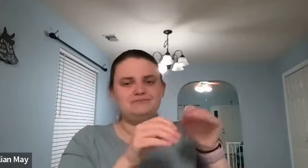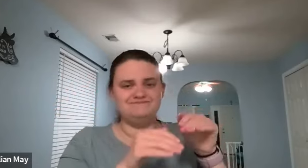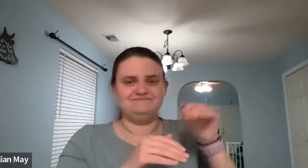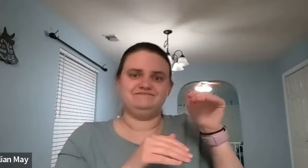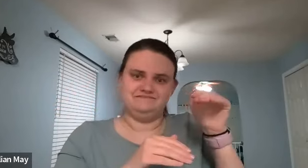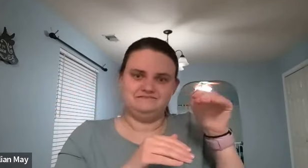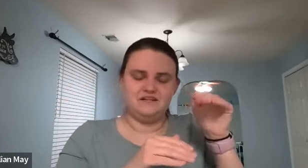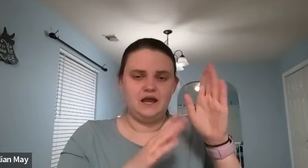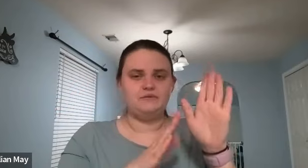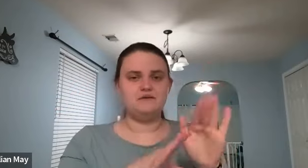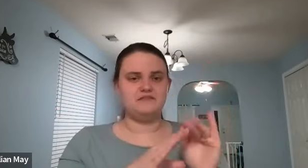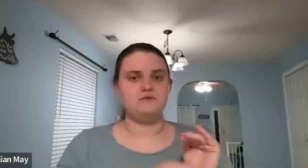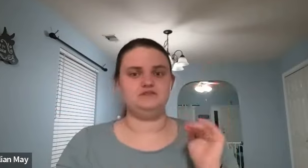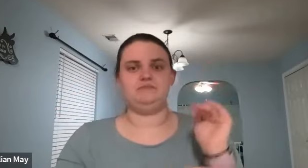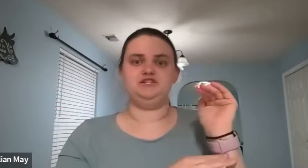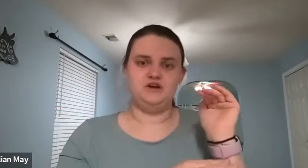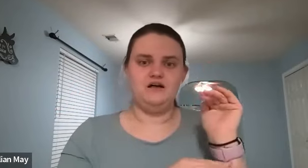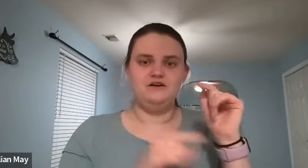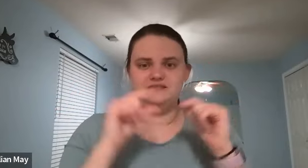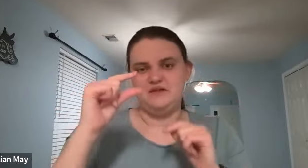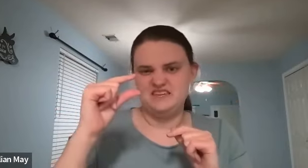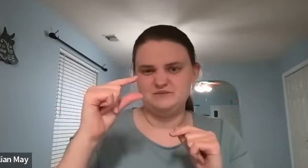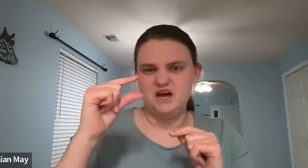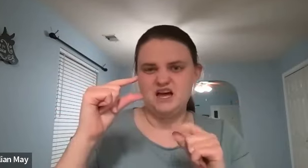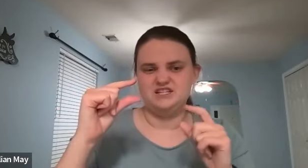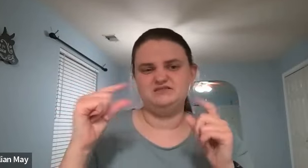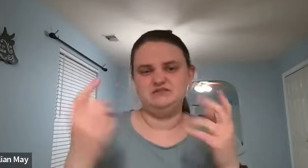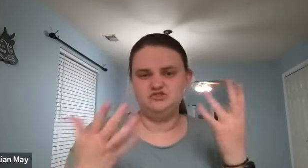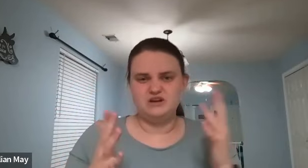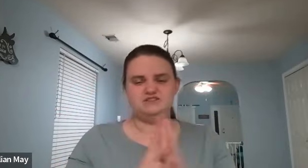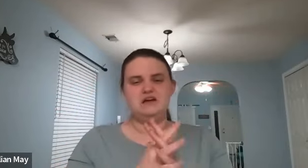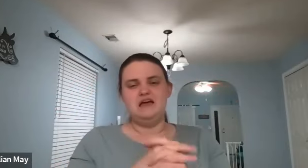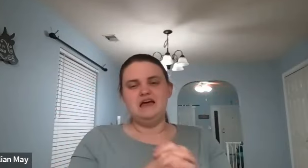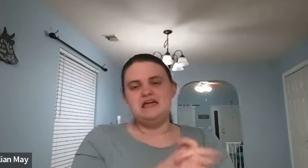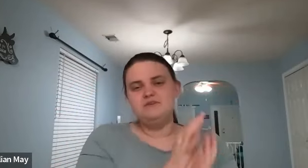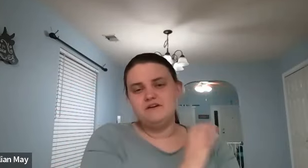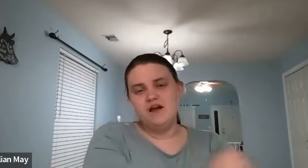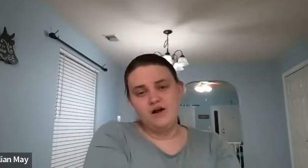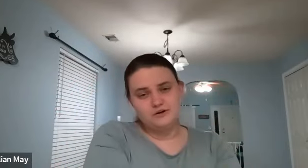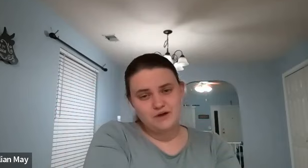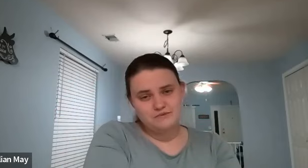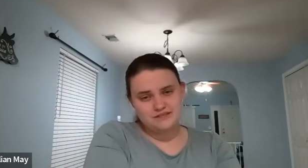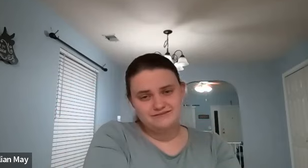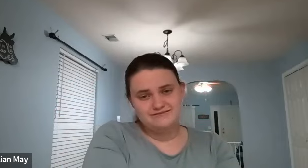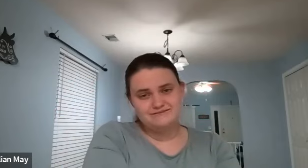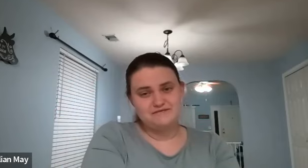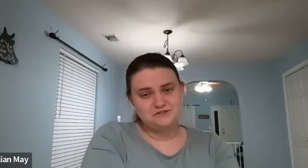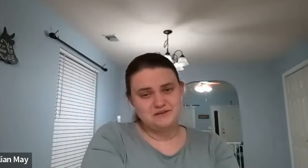like I would kind of make that motion if it makes you taller. It's about this much. Try to, It'll be very awkward probably that first time